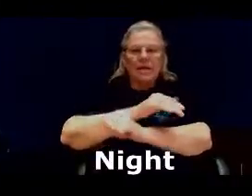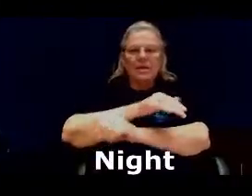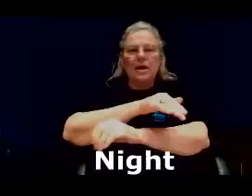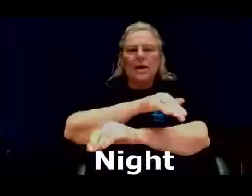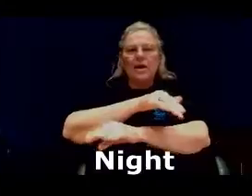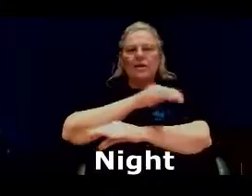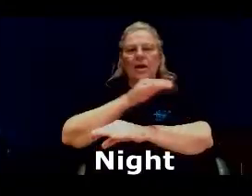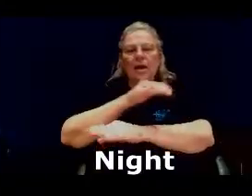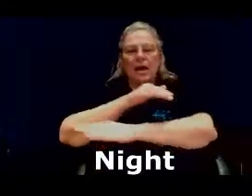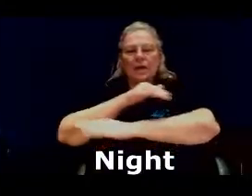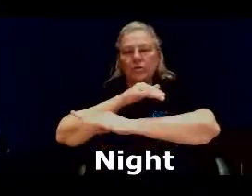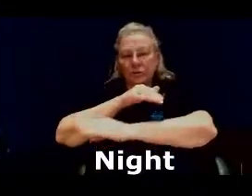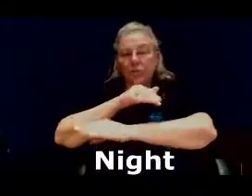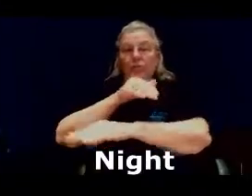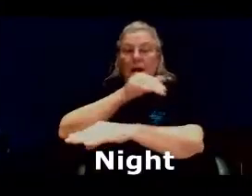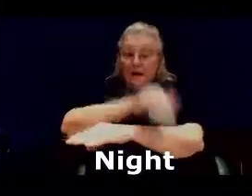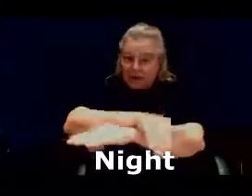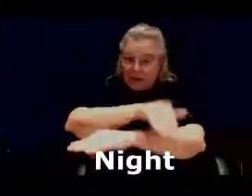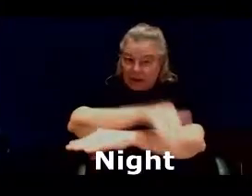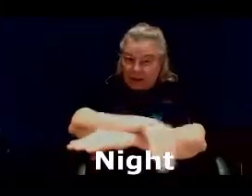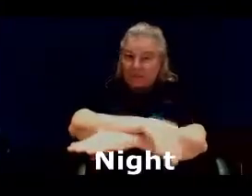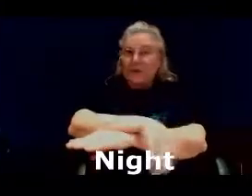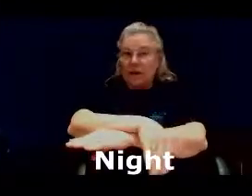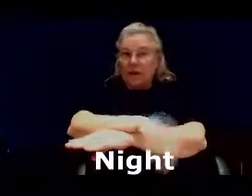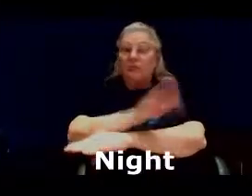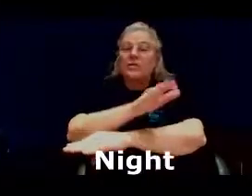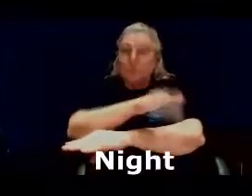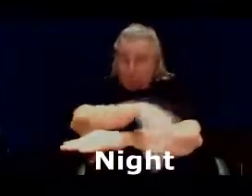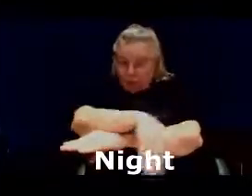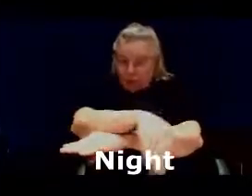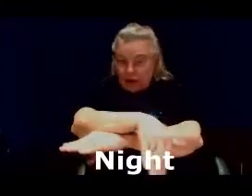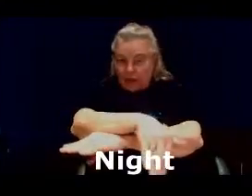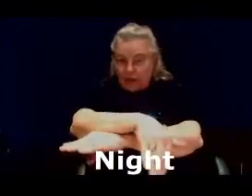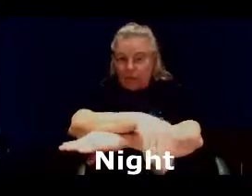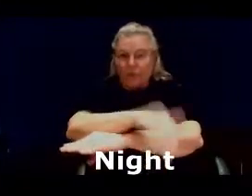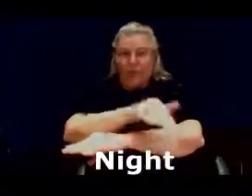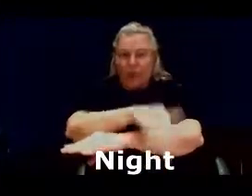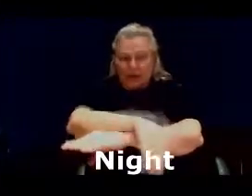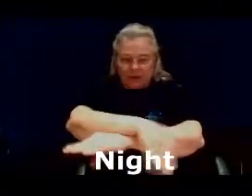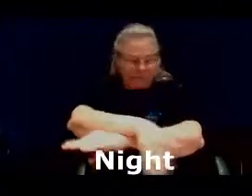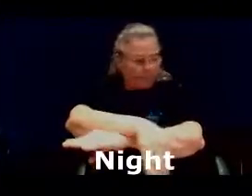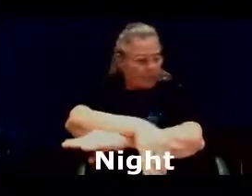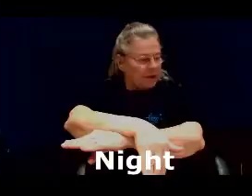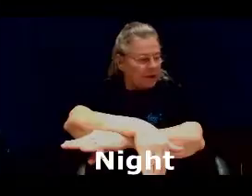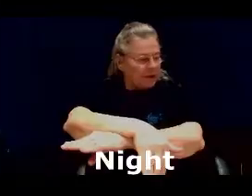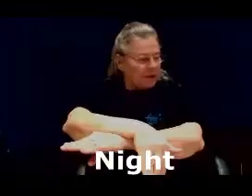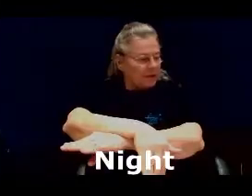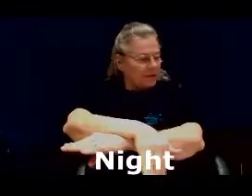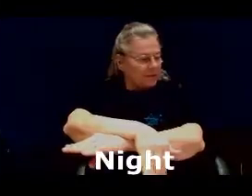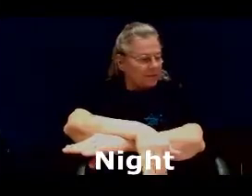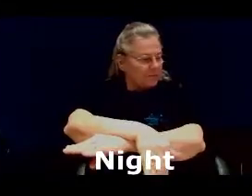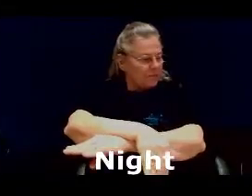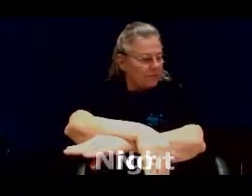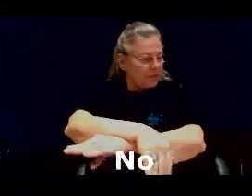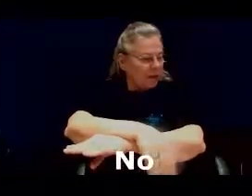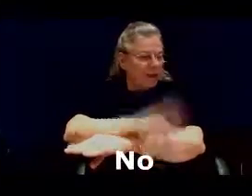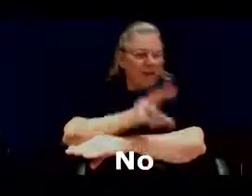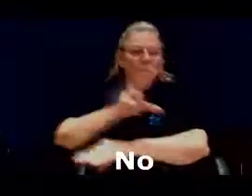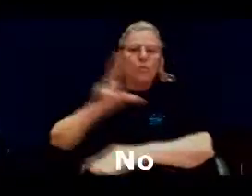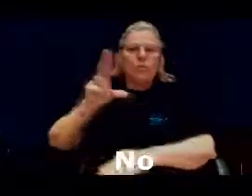Night, again, your horizon, and the sun is going down over the horizon. Night. The